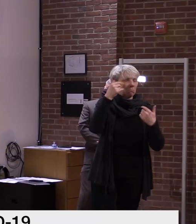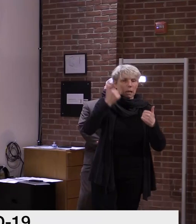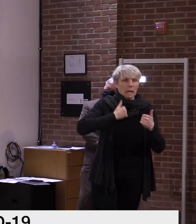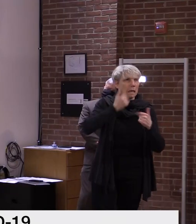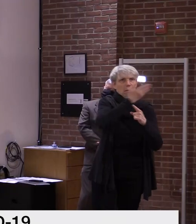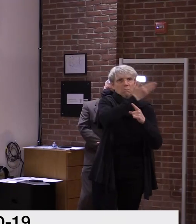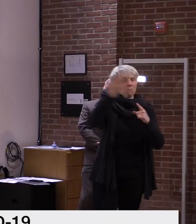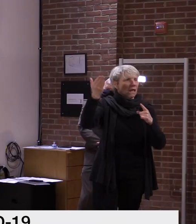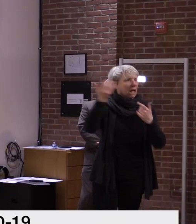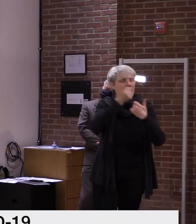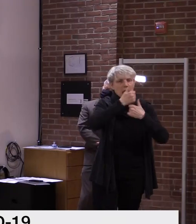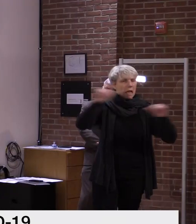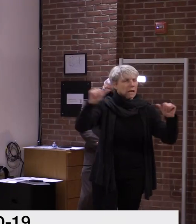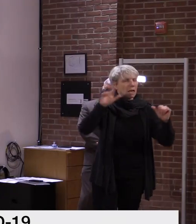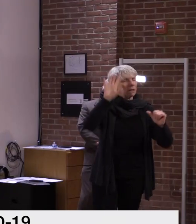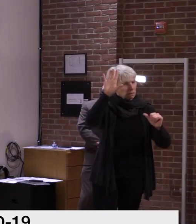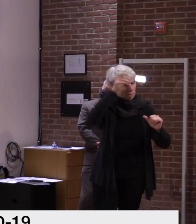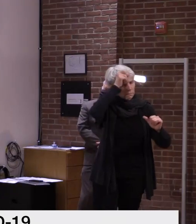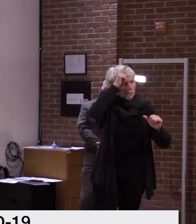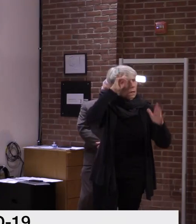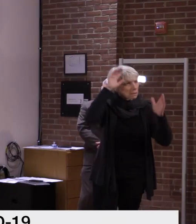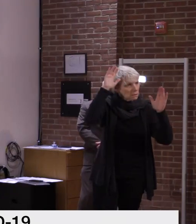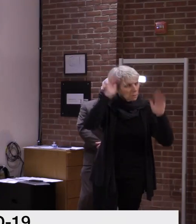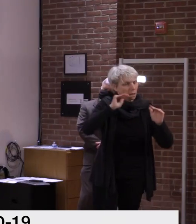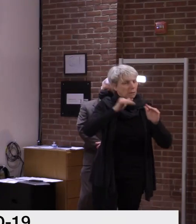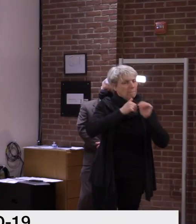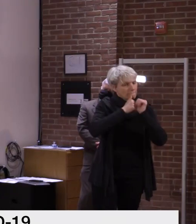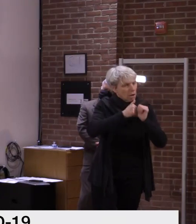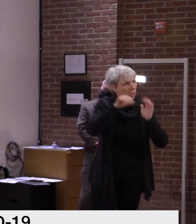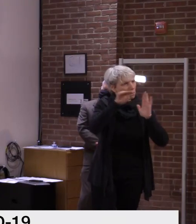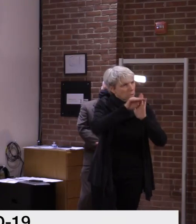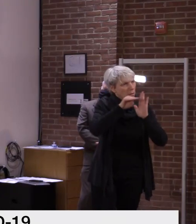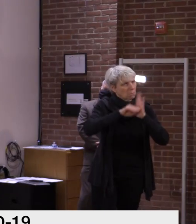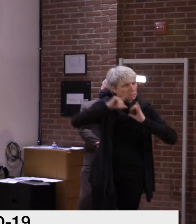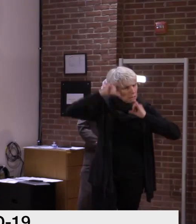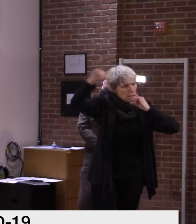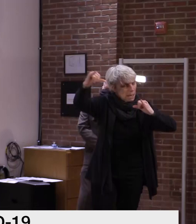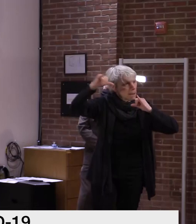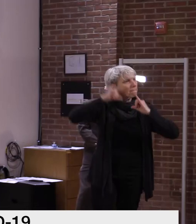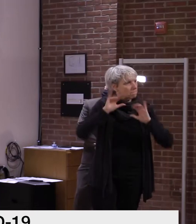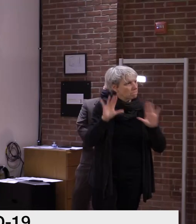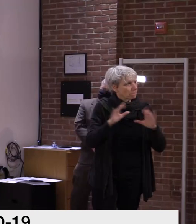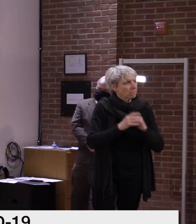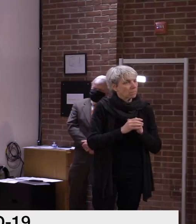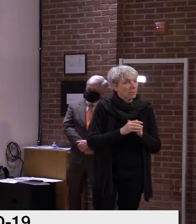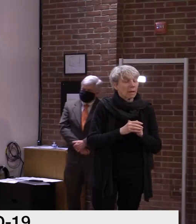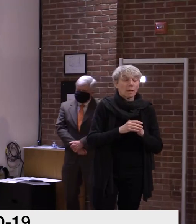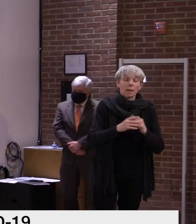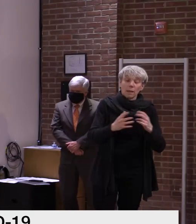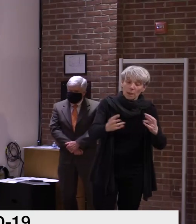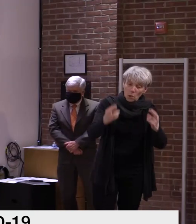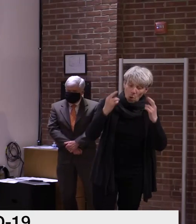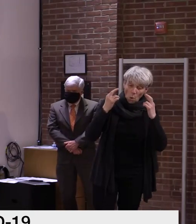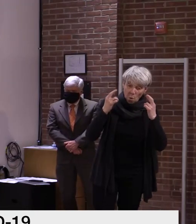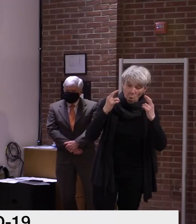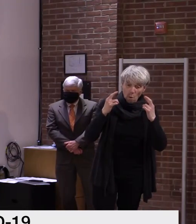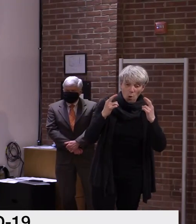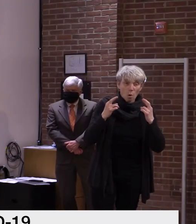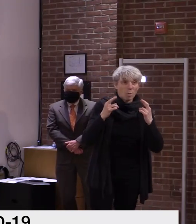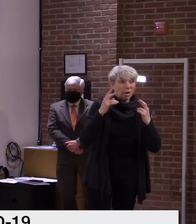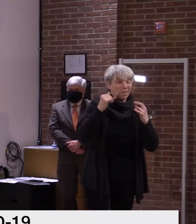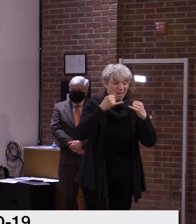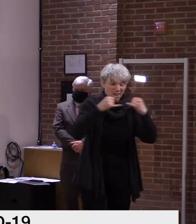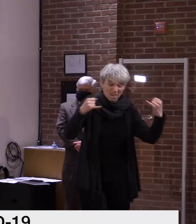the same standards that we hold everyone else. But we are in hopes that that this isn't going to